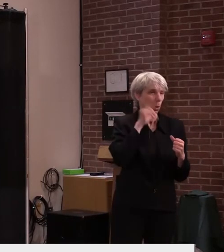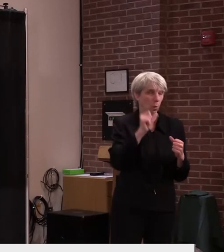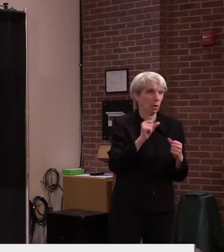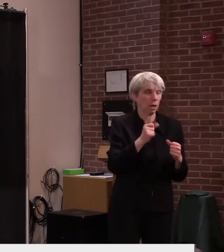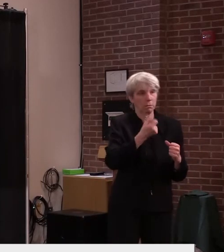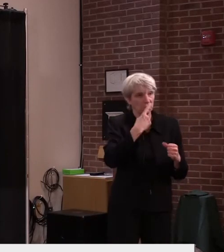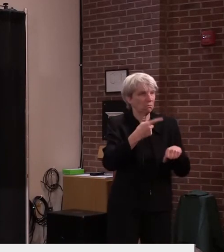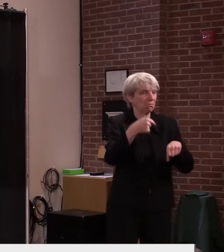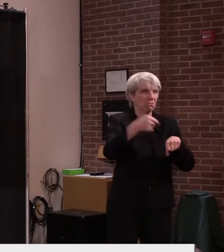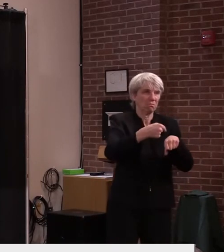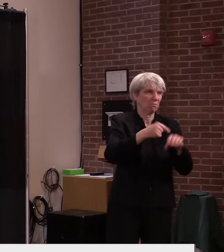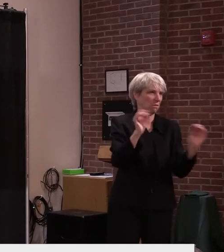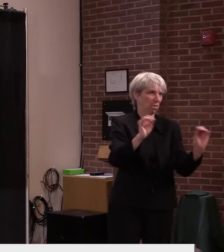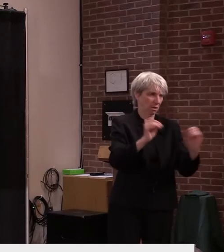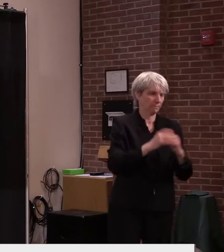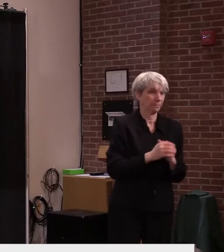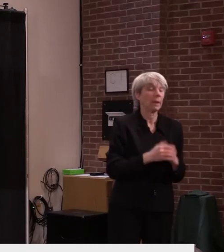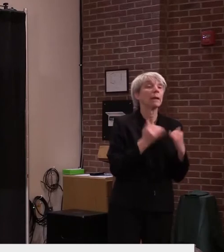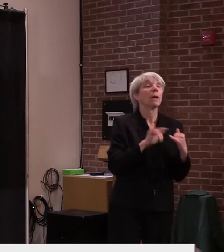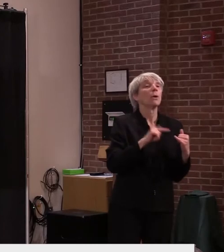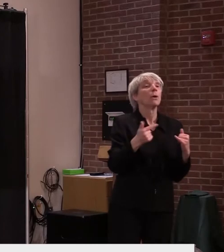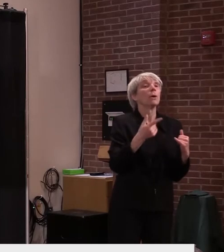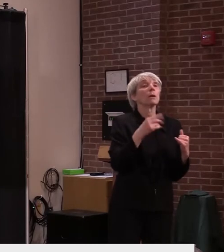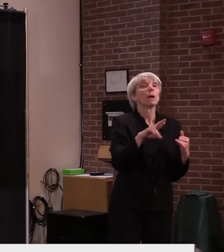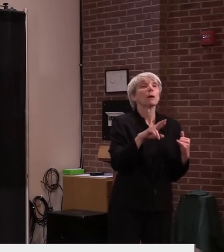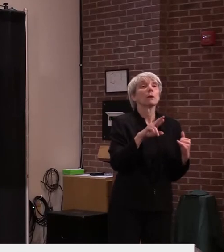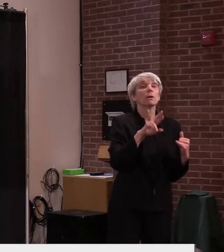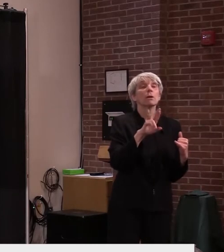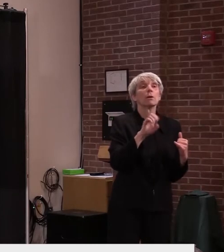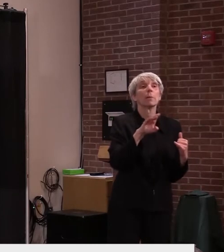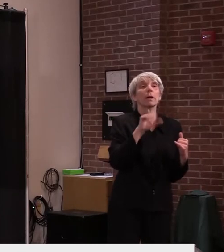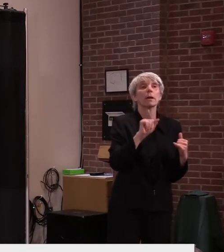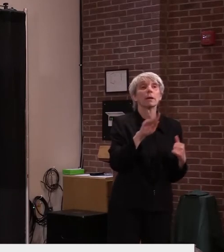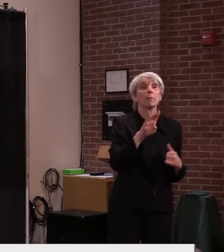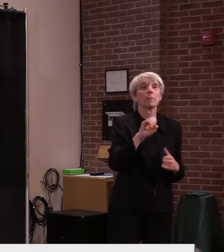I'd like to now hand this over to Dr. Rebecca Bell.